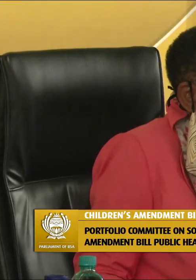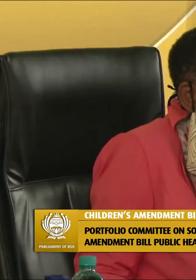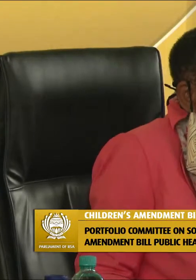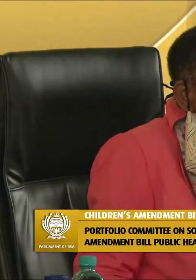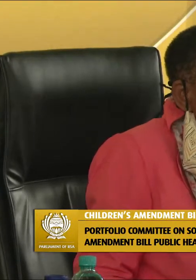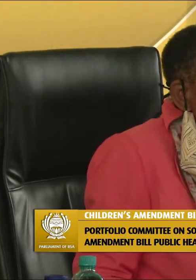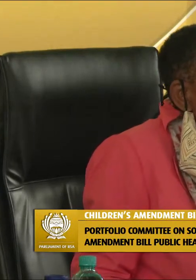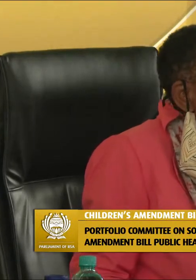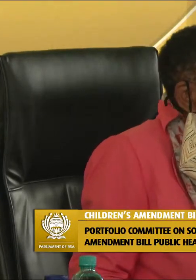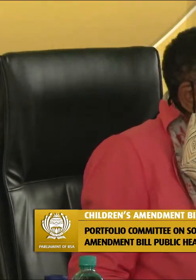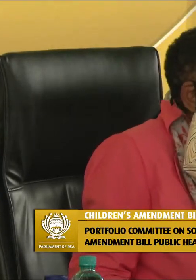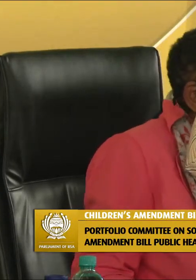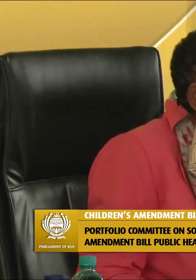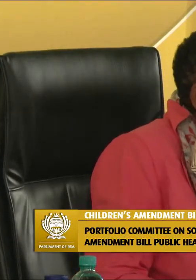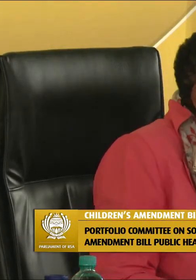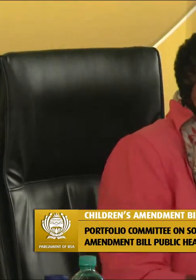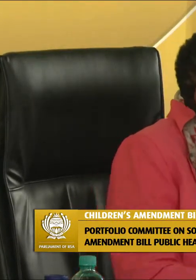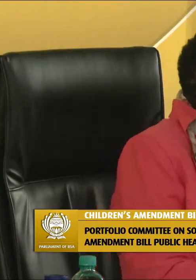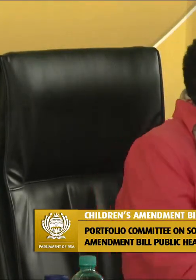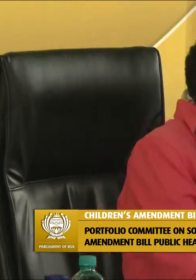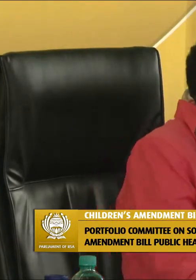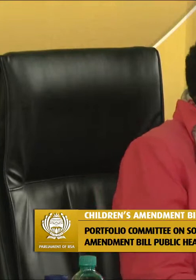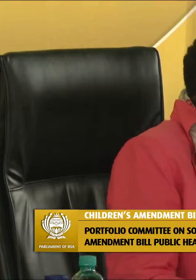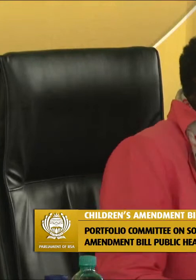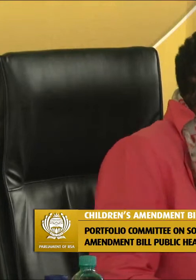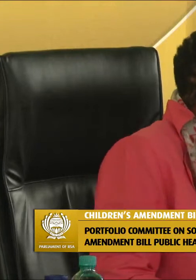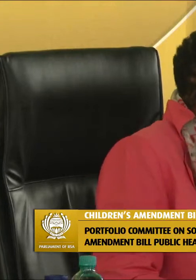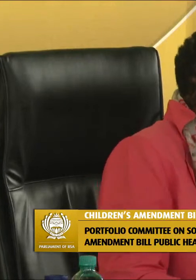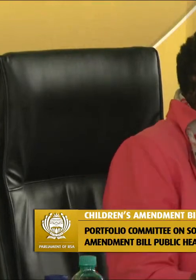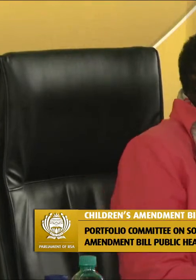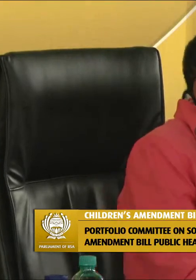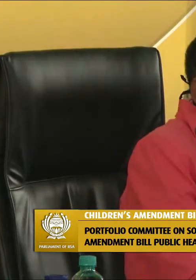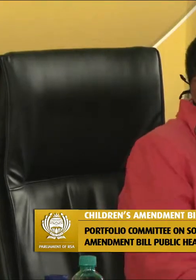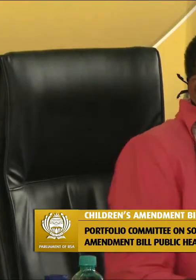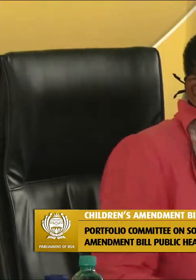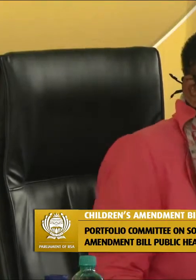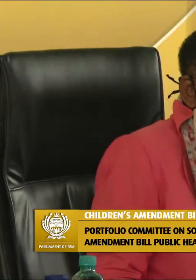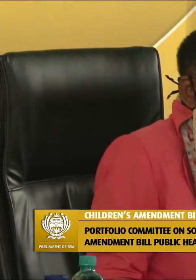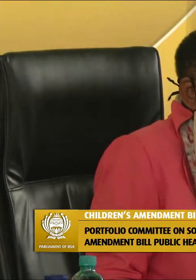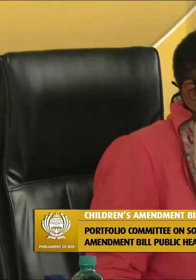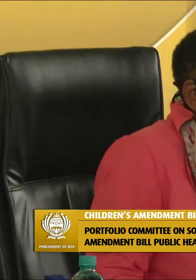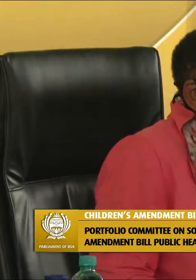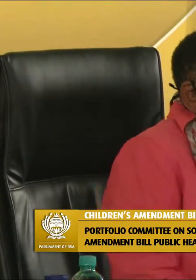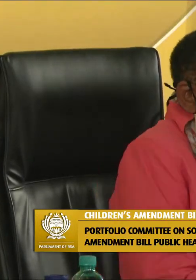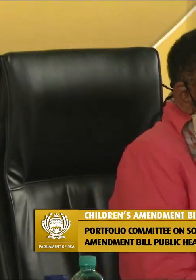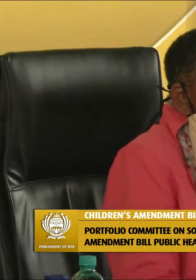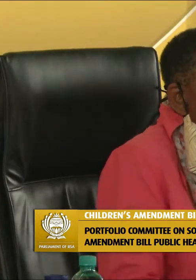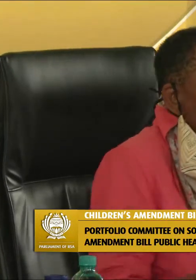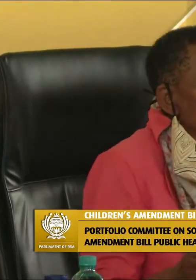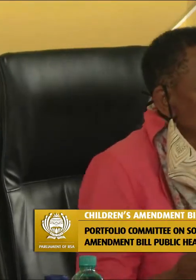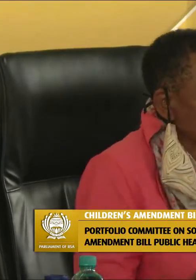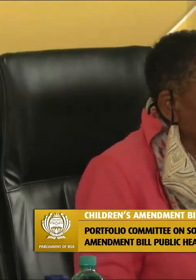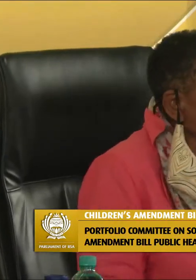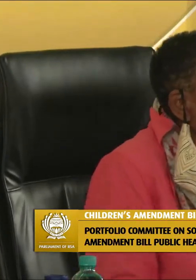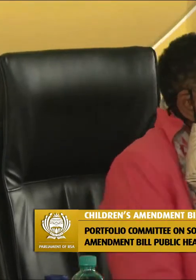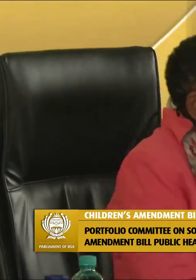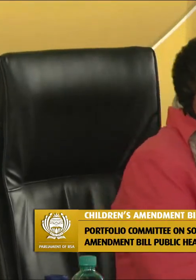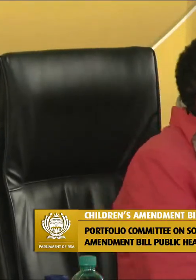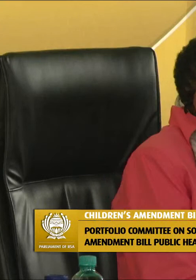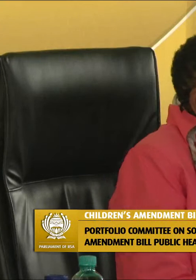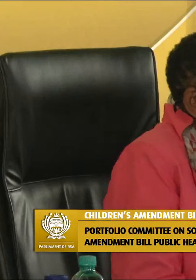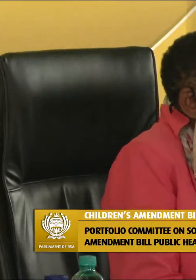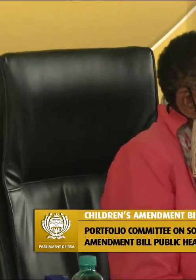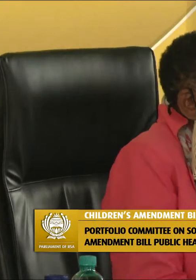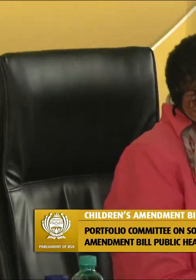madoda ningathi mangaseni sininika ukuthi nibheke ingane nani besenilwa